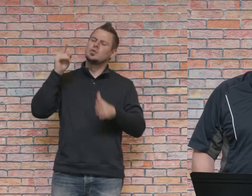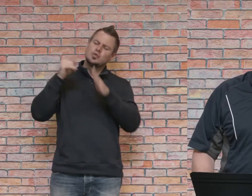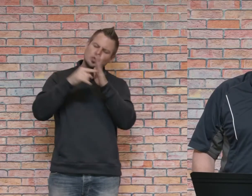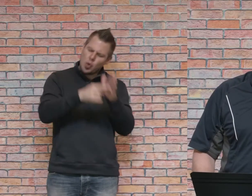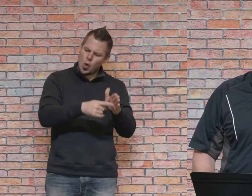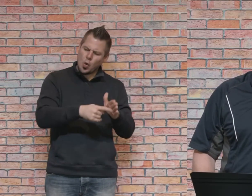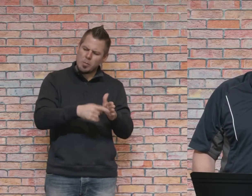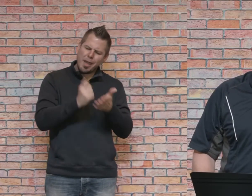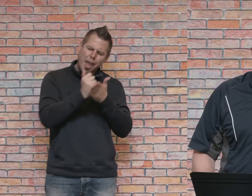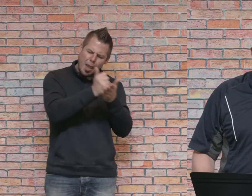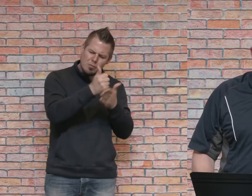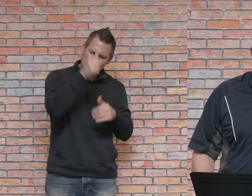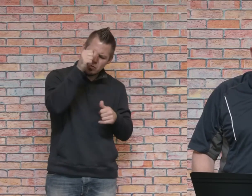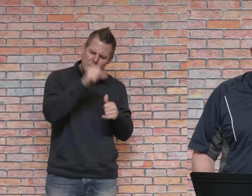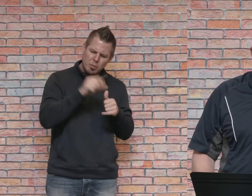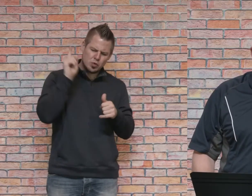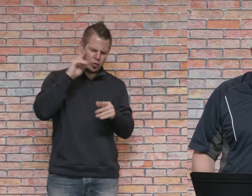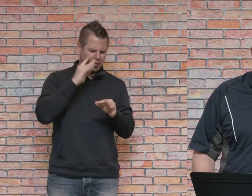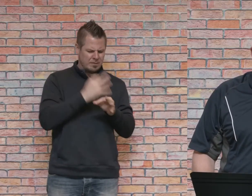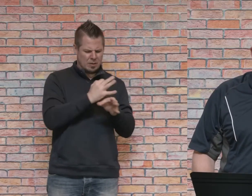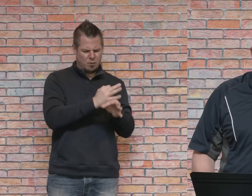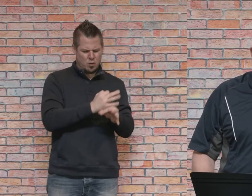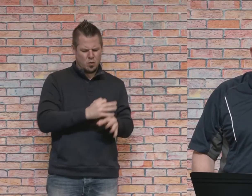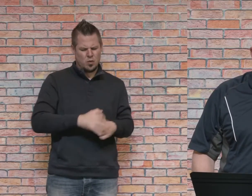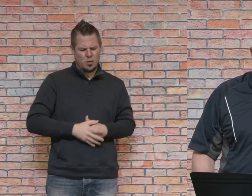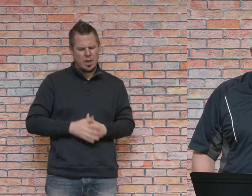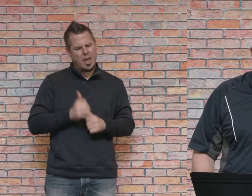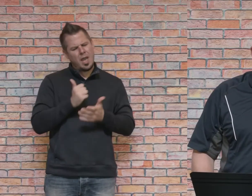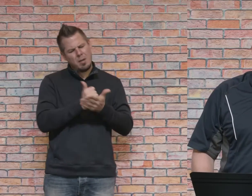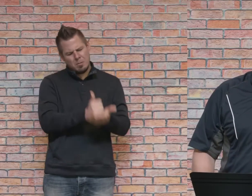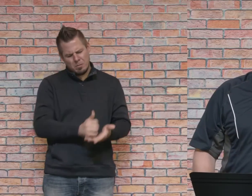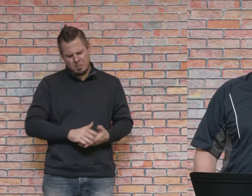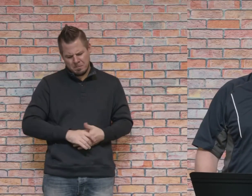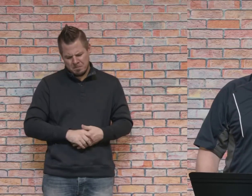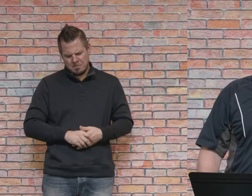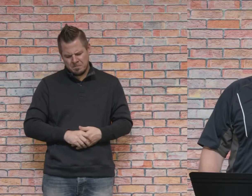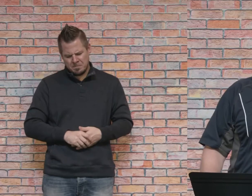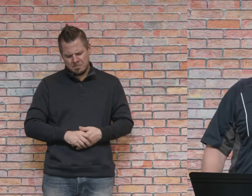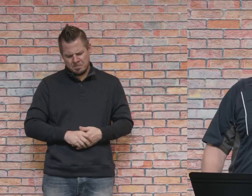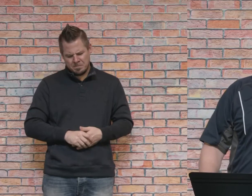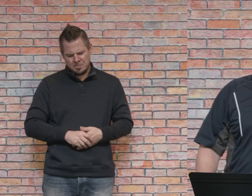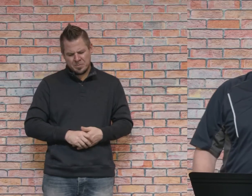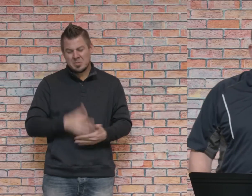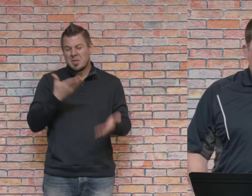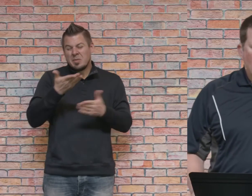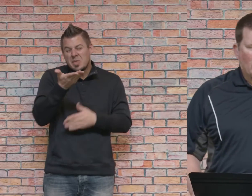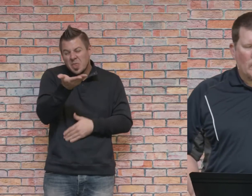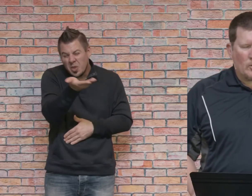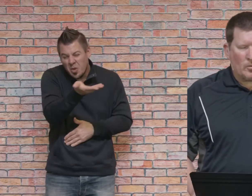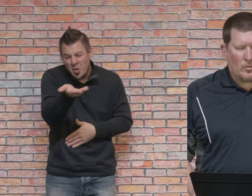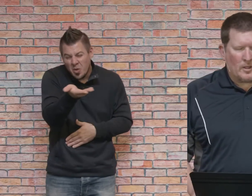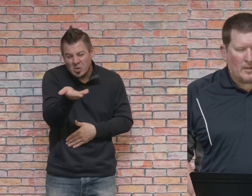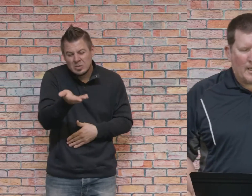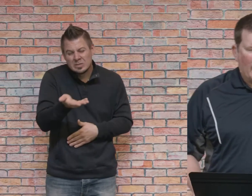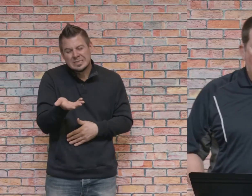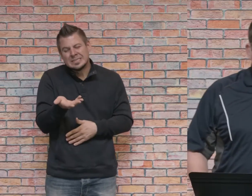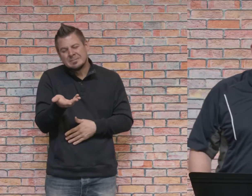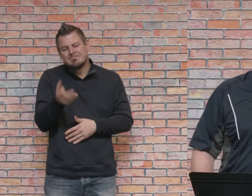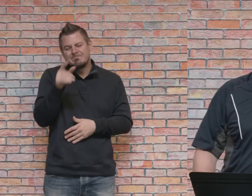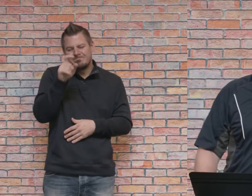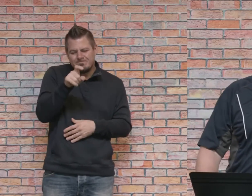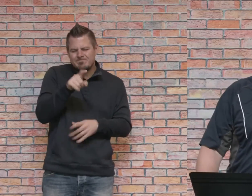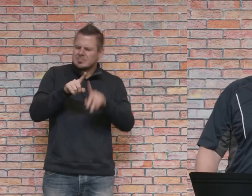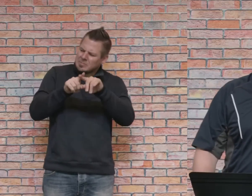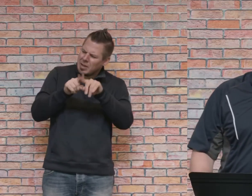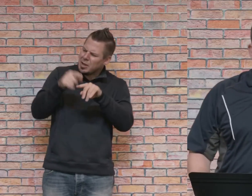Help them to remember your faithfulness, Lord. Or maybe there's those who need to rely on